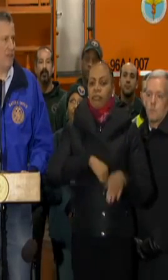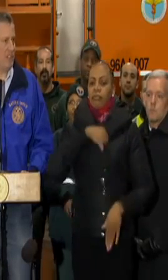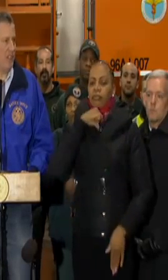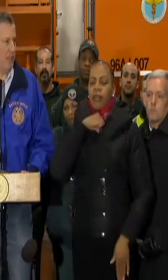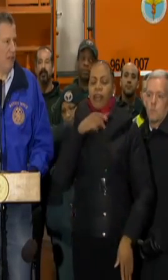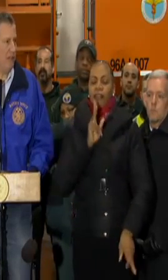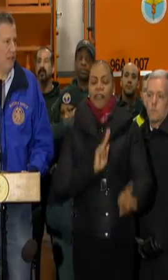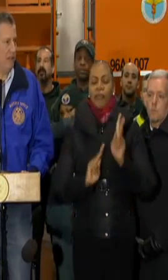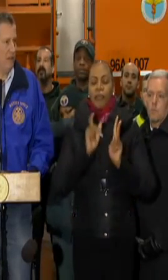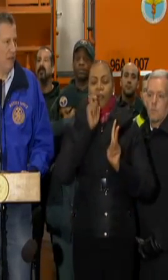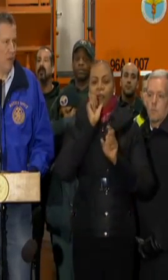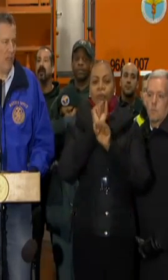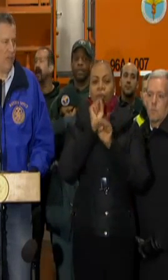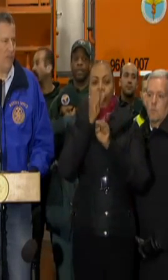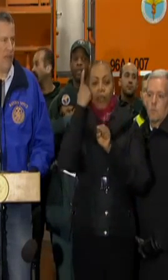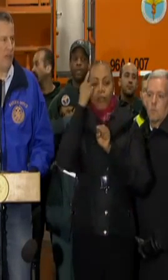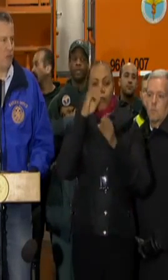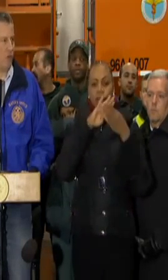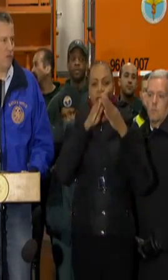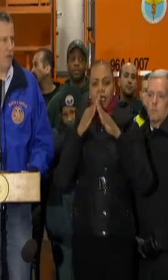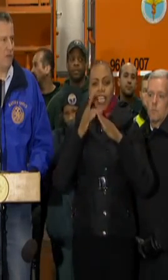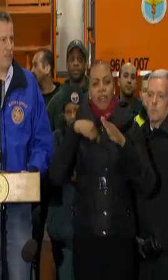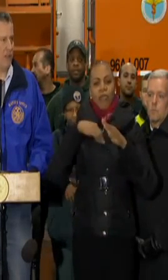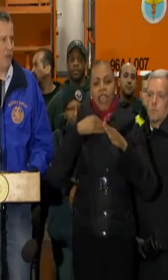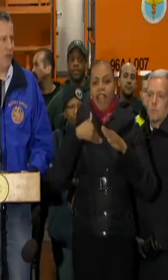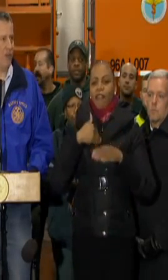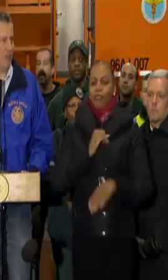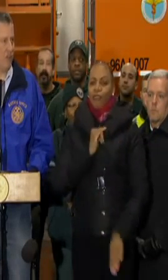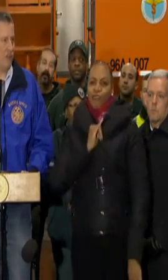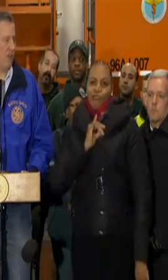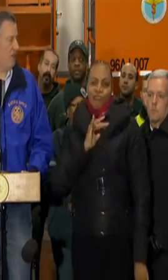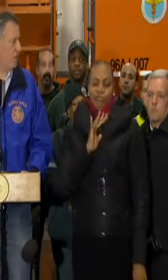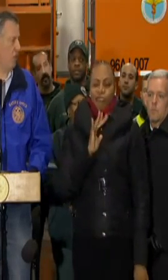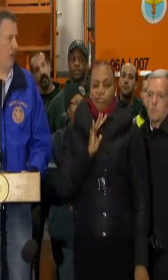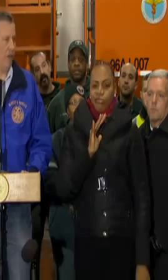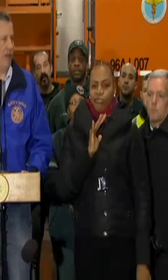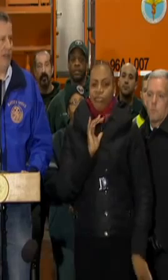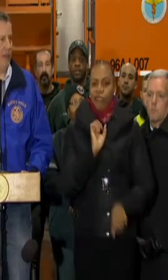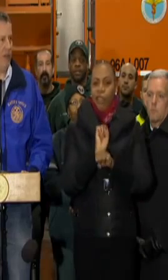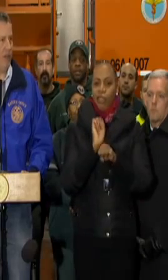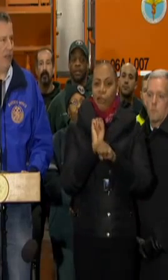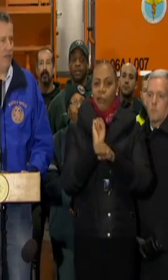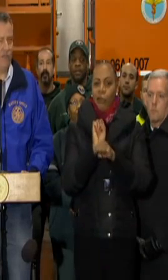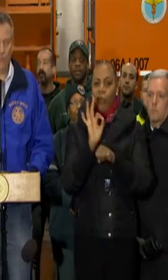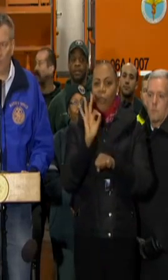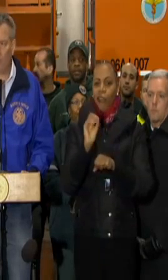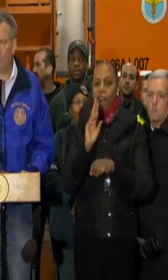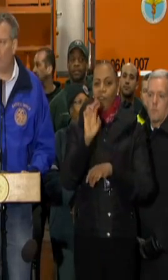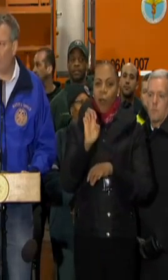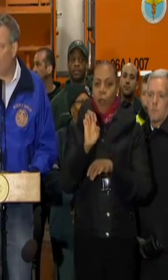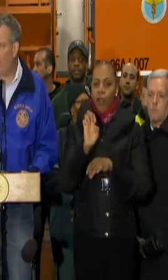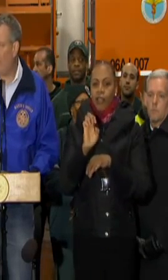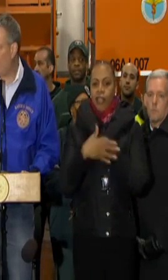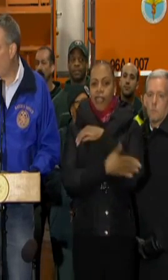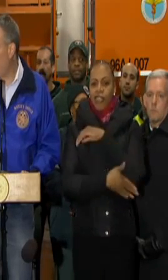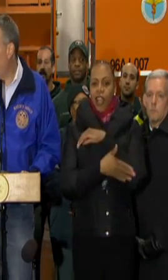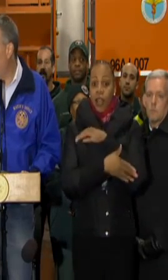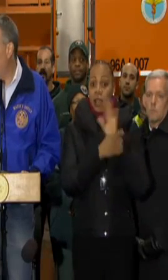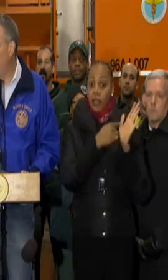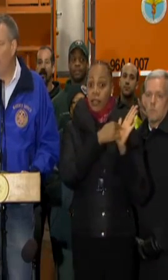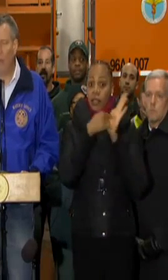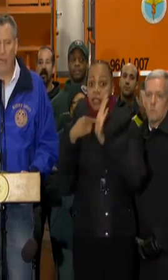work for this city. And we have the finest workforce anywhere in the country, and they're showing it right now. They have jumped to